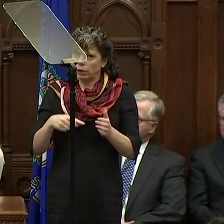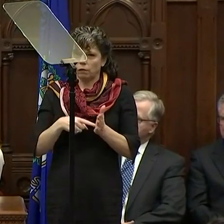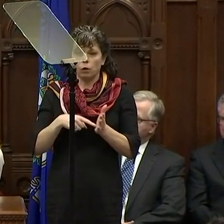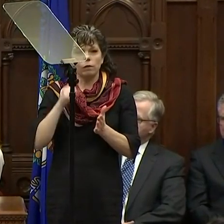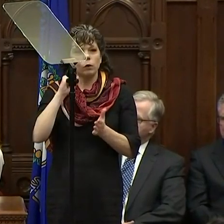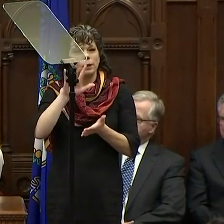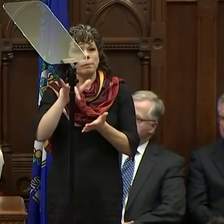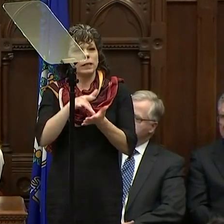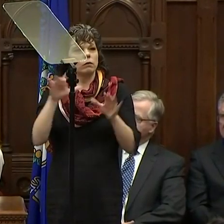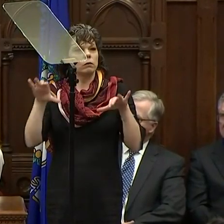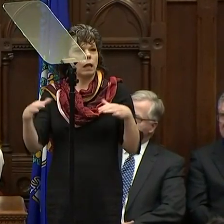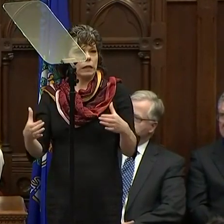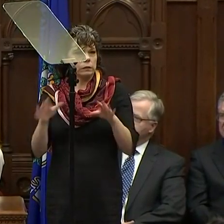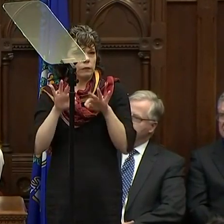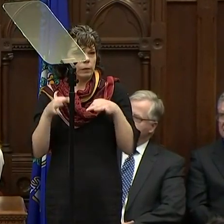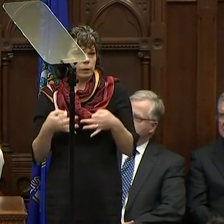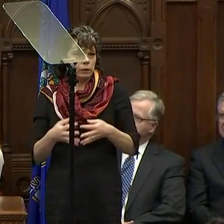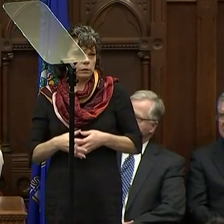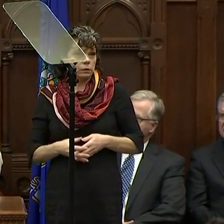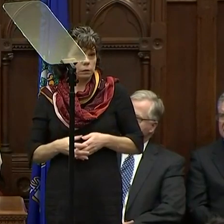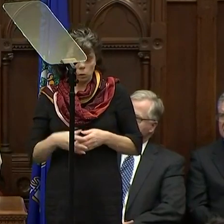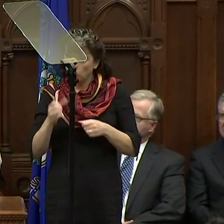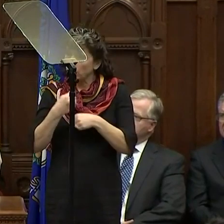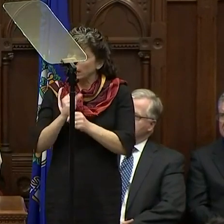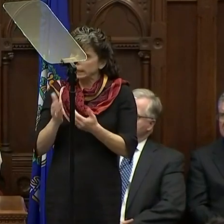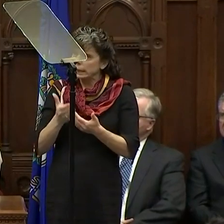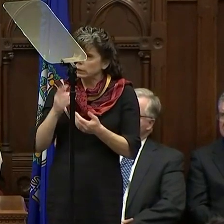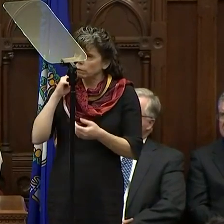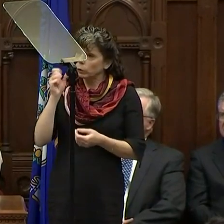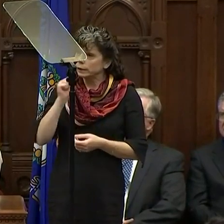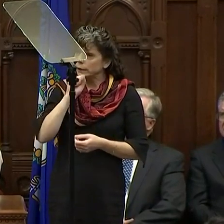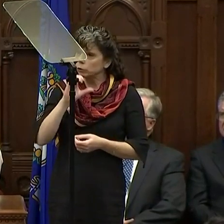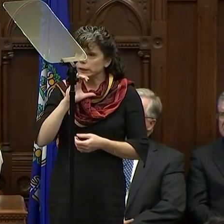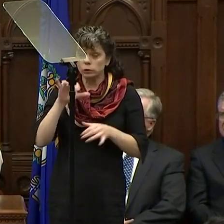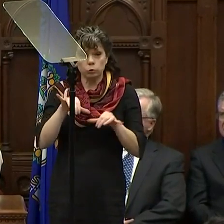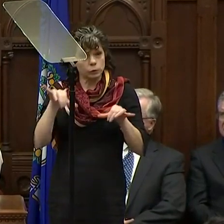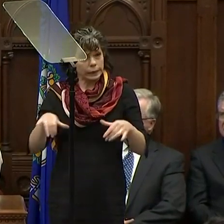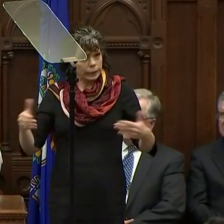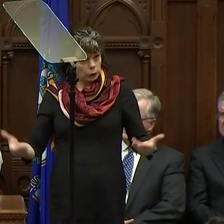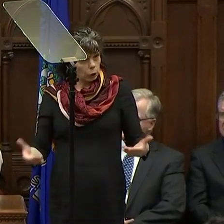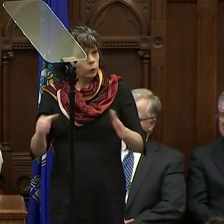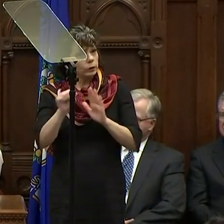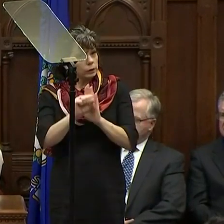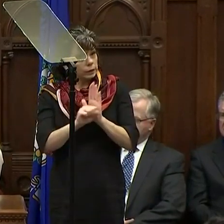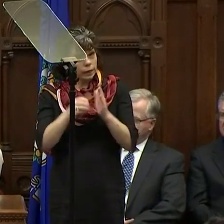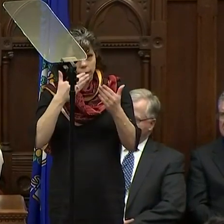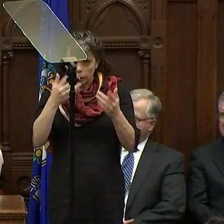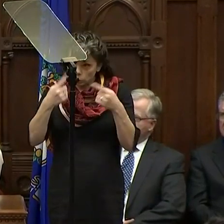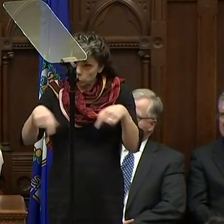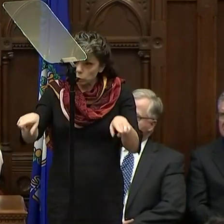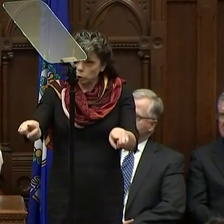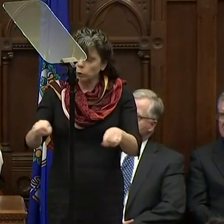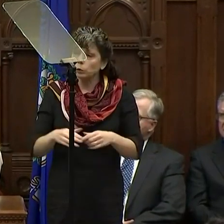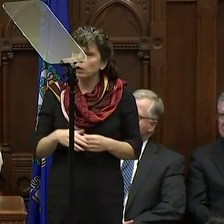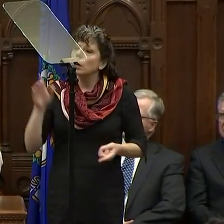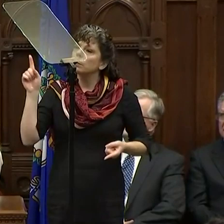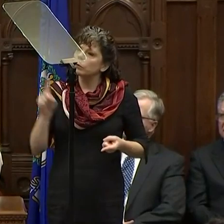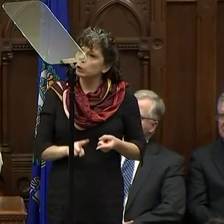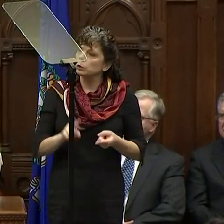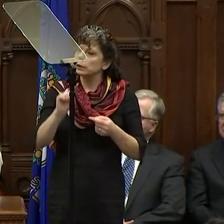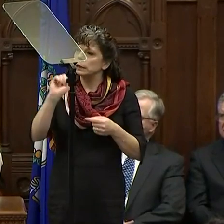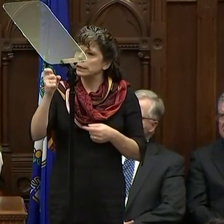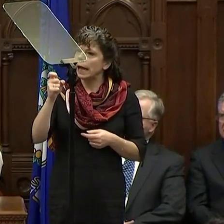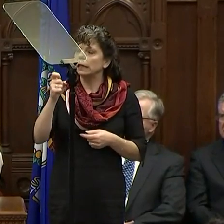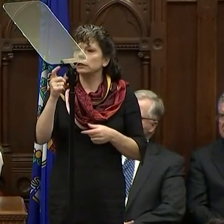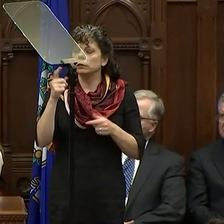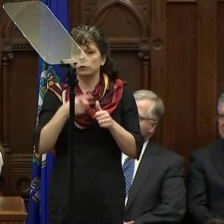middle-class families. We made it easier for seniors to stay in the state, thanks to you, by reducing taxes on